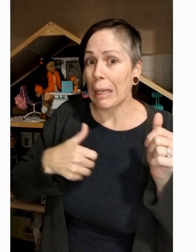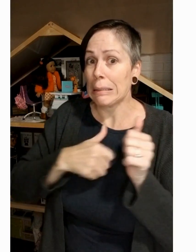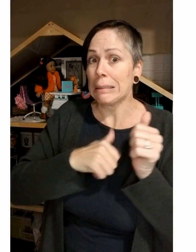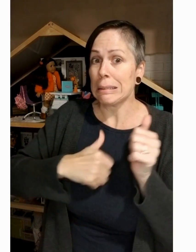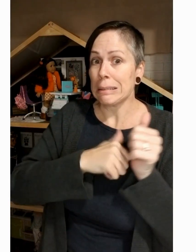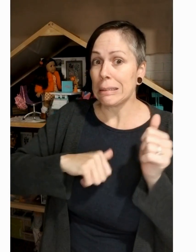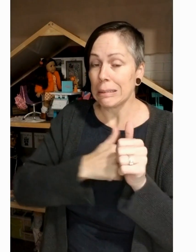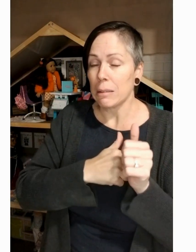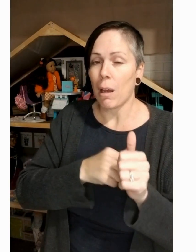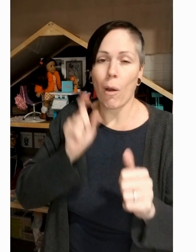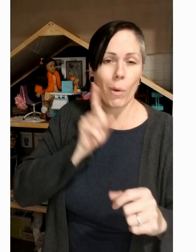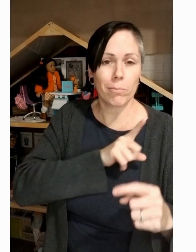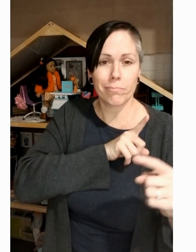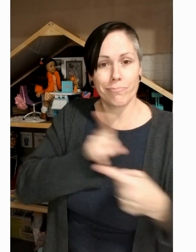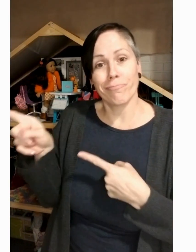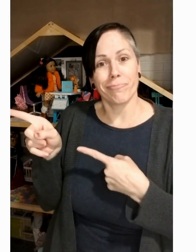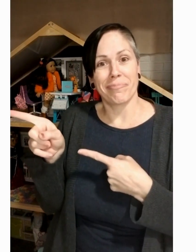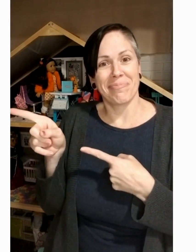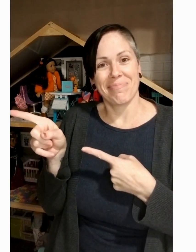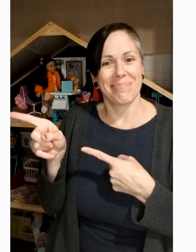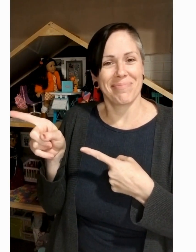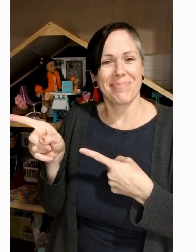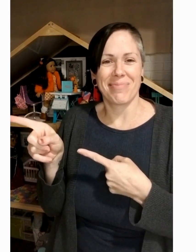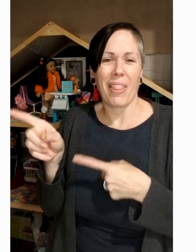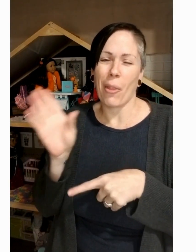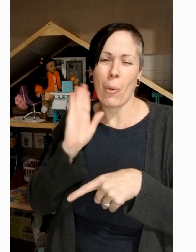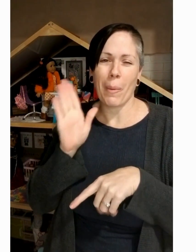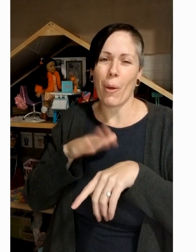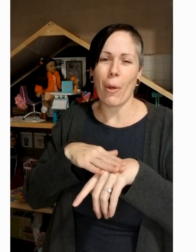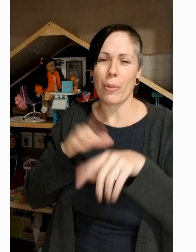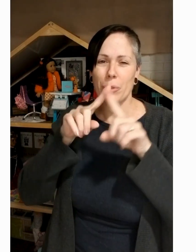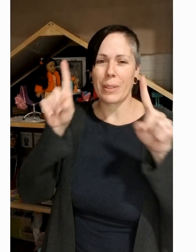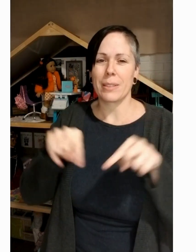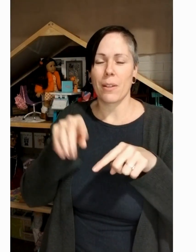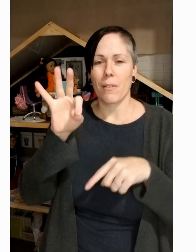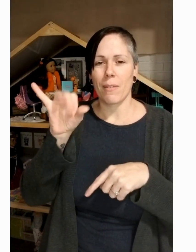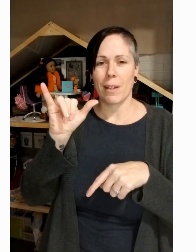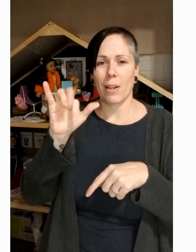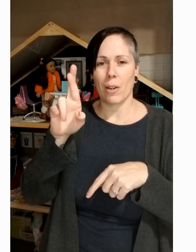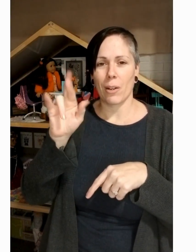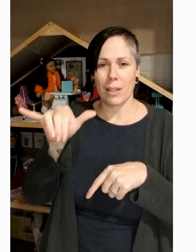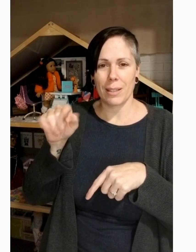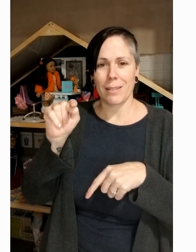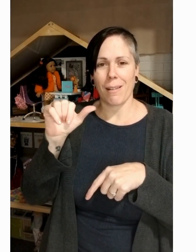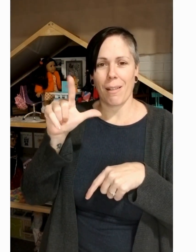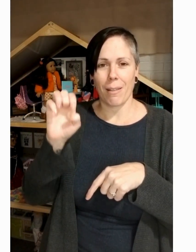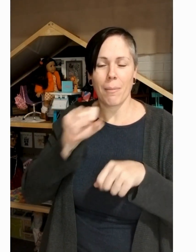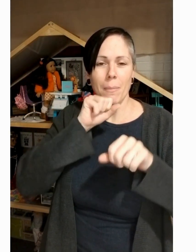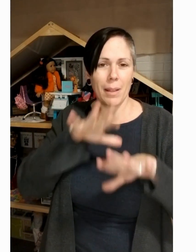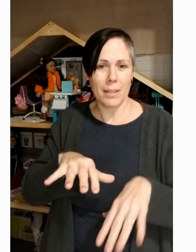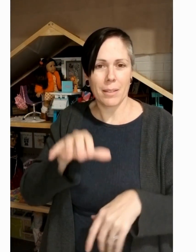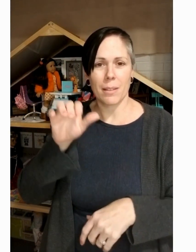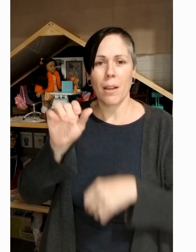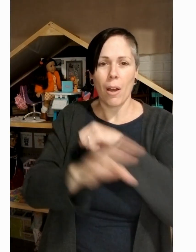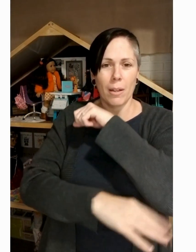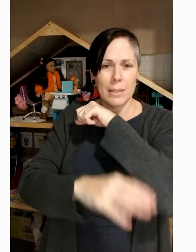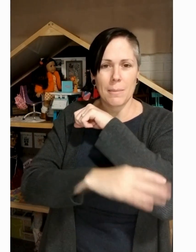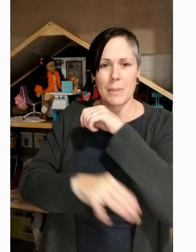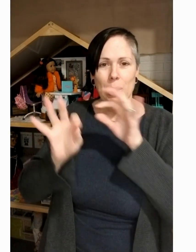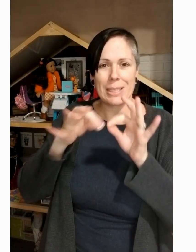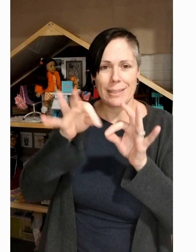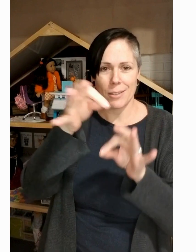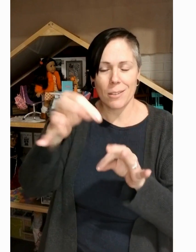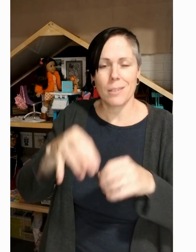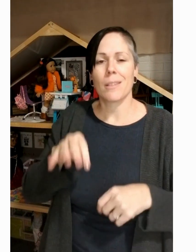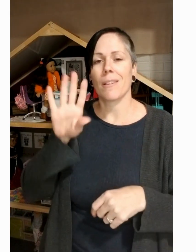in the description of the video. So Fairy Tale Blessings, Autumnal Stitches, Five